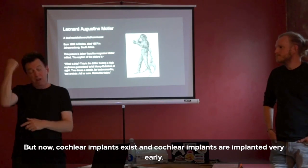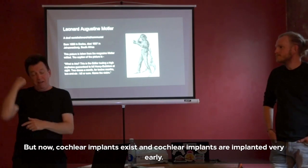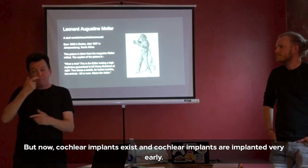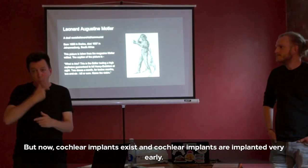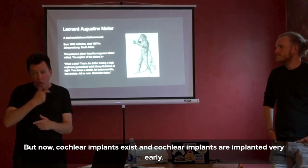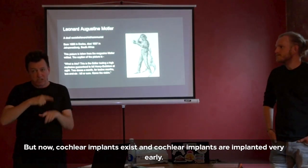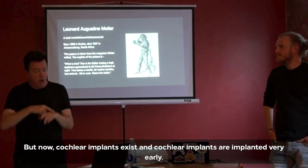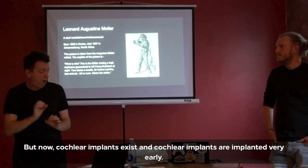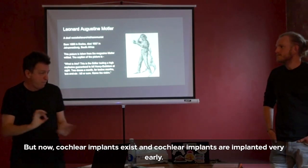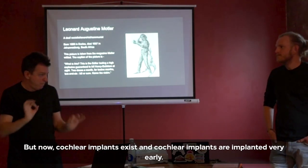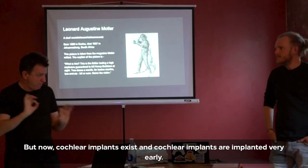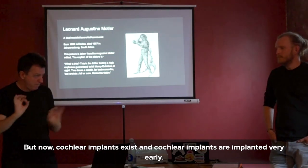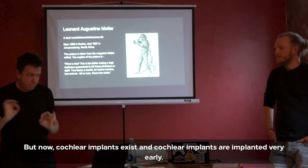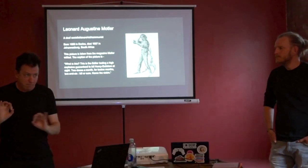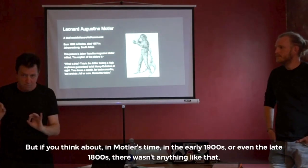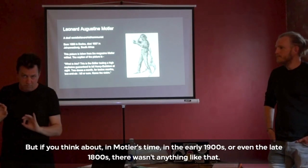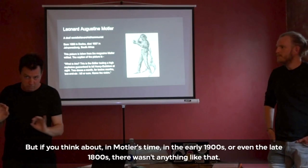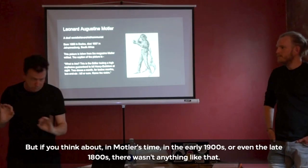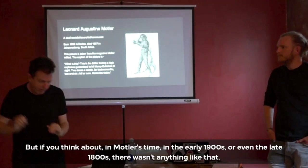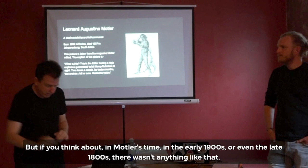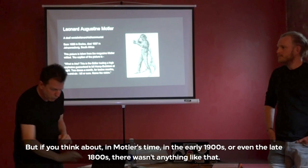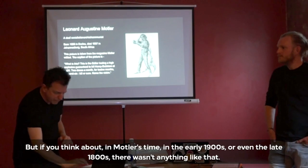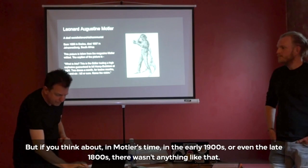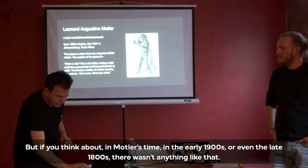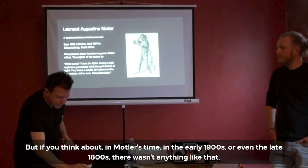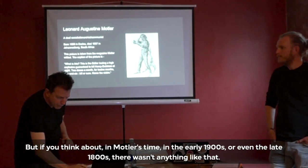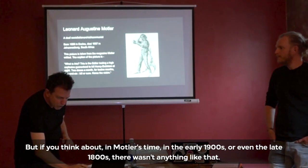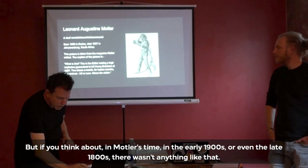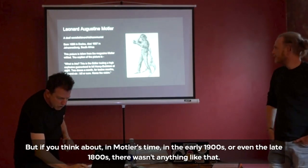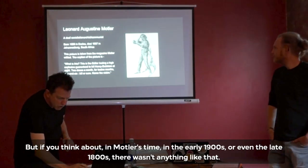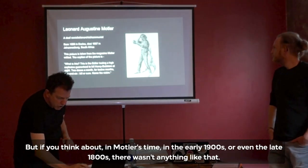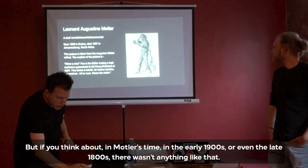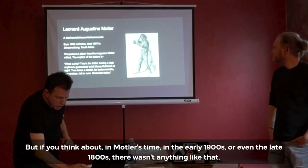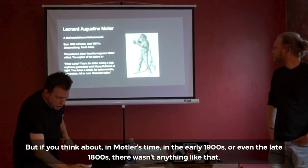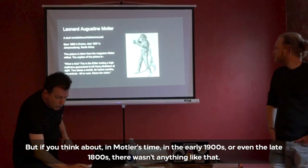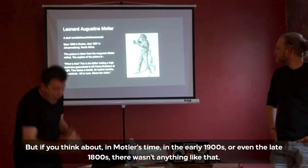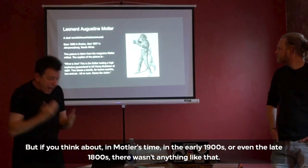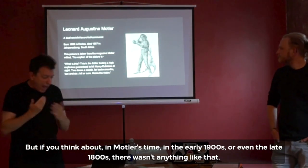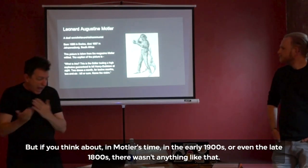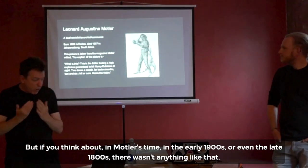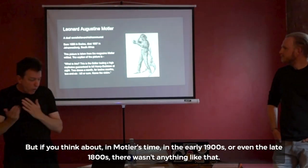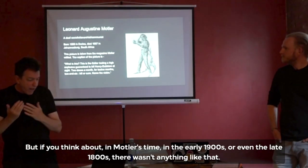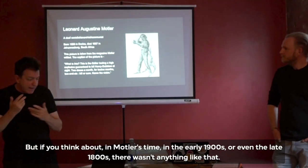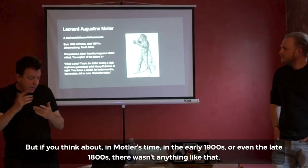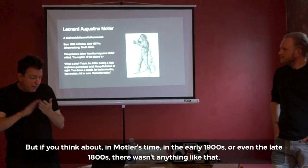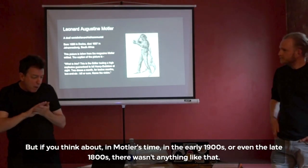cochlear implants are implanted very early, but if you think about, you know, in the early 1900s, or even the late 1800s rather, there wasn't anything like that.